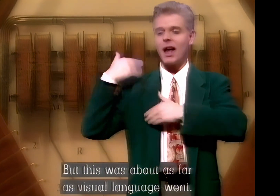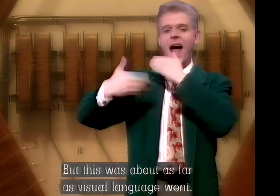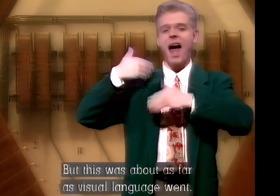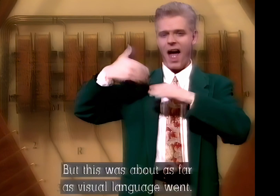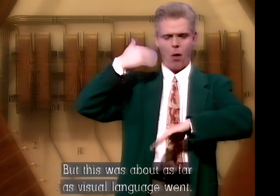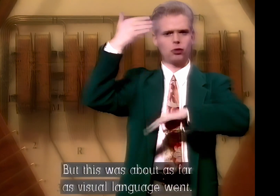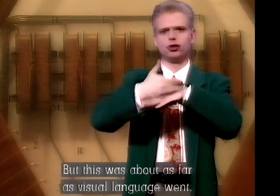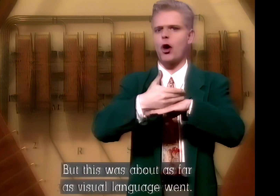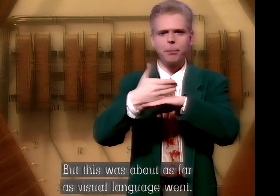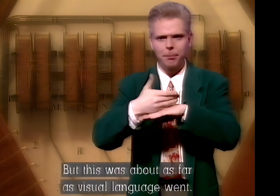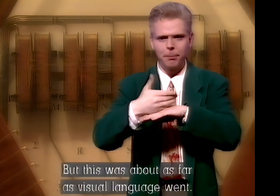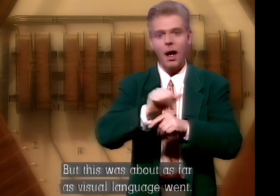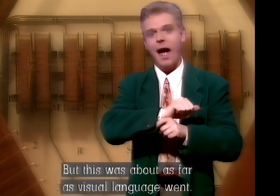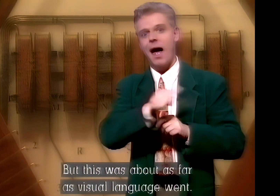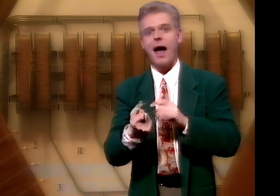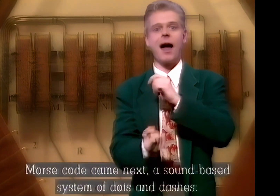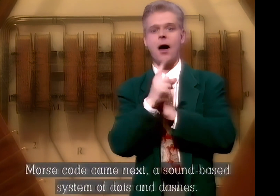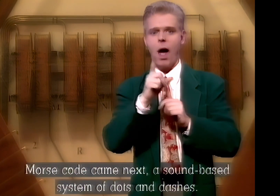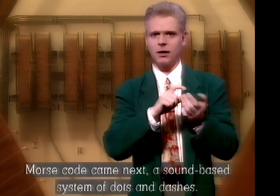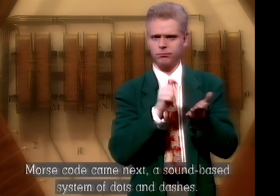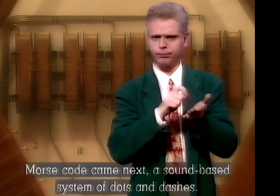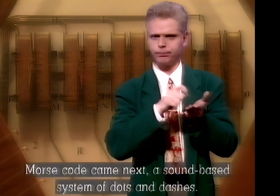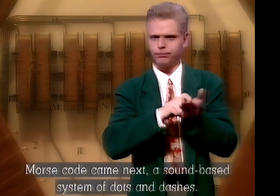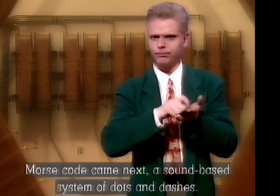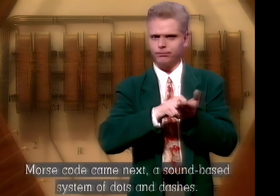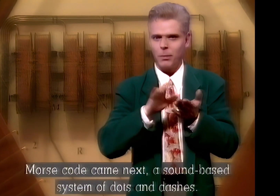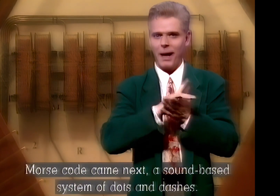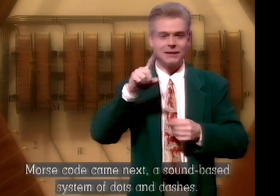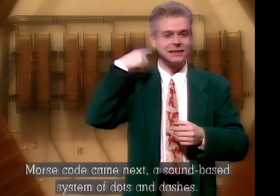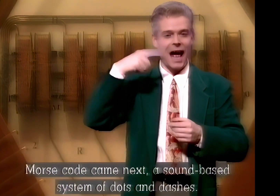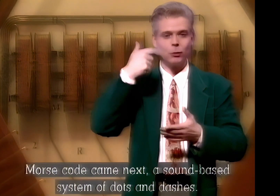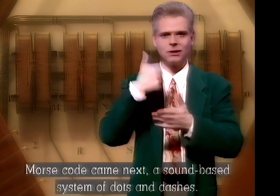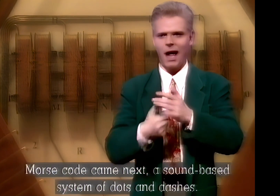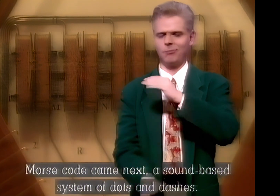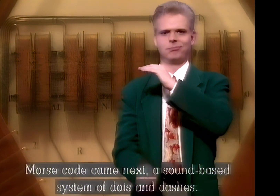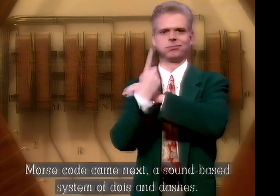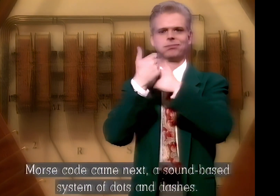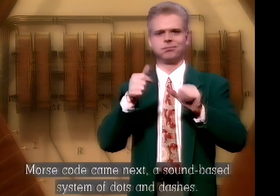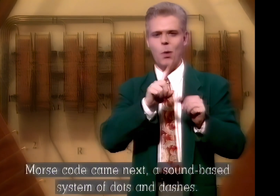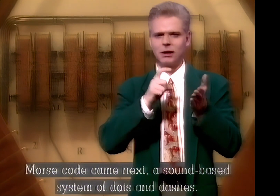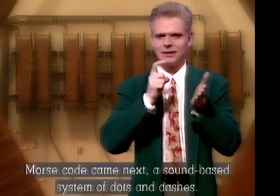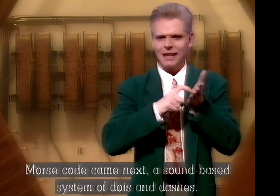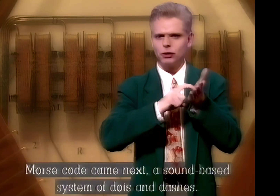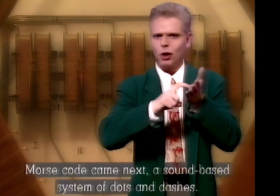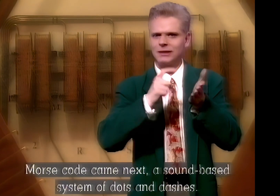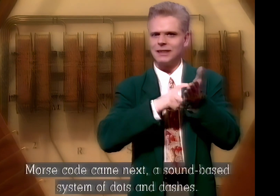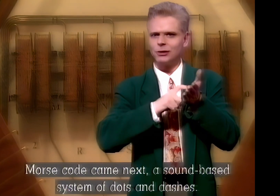But this was about as far as visual language went. Morse code came next, which became a sound-based system of dots and